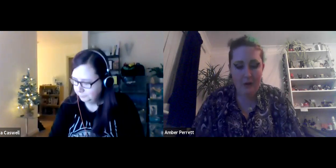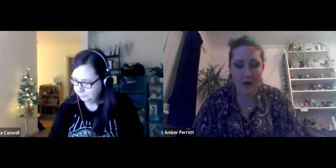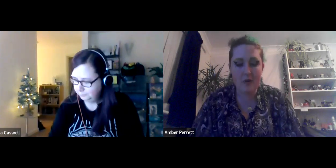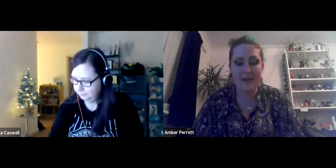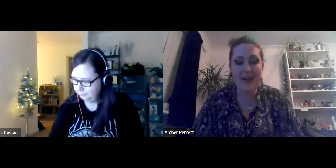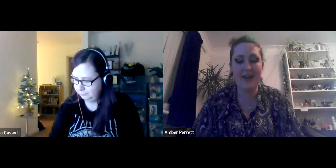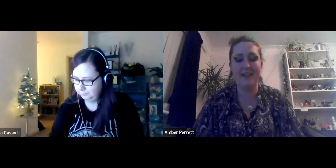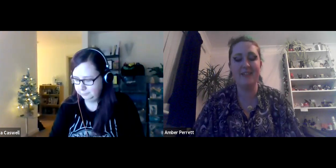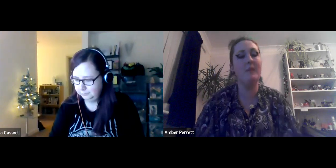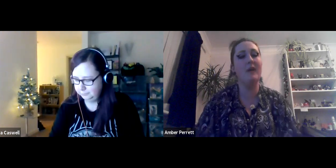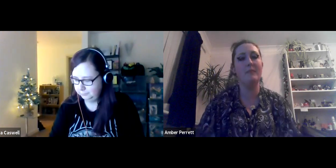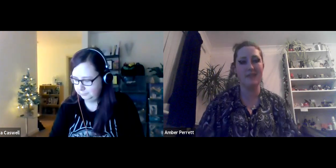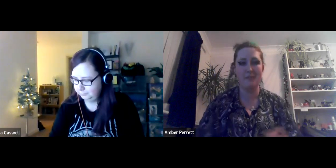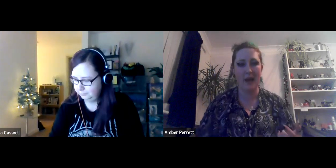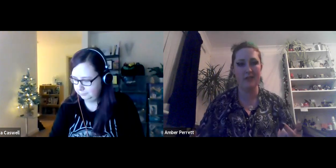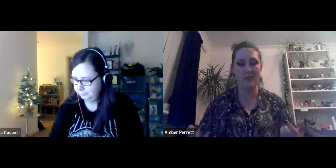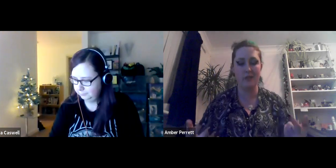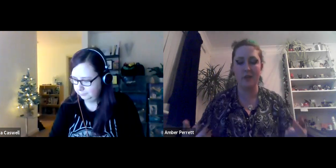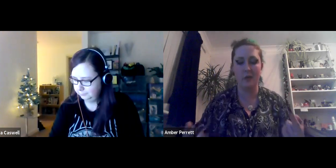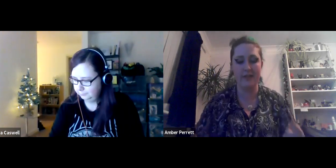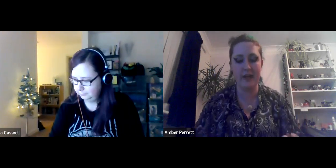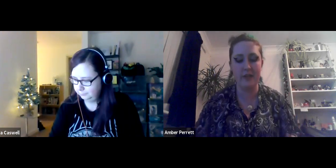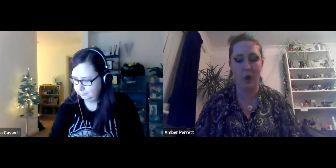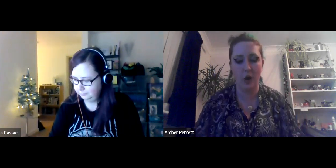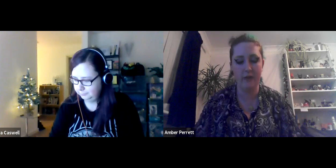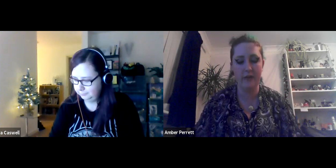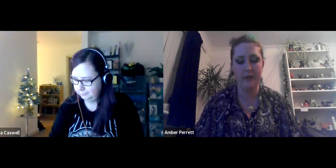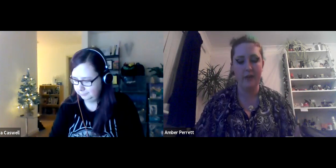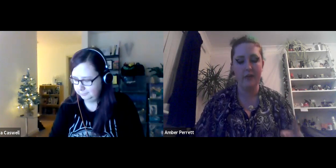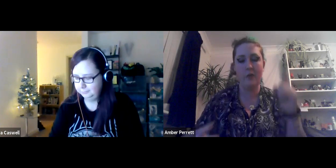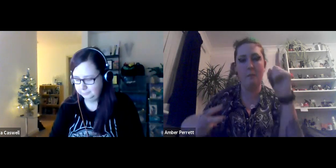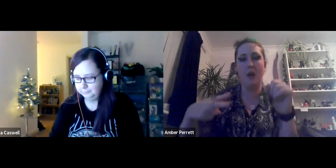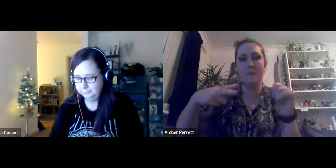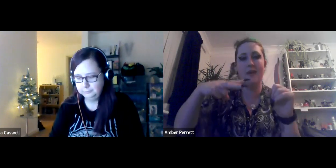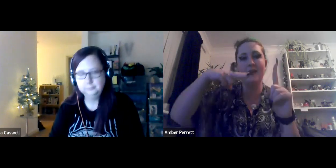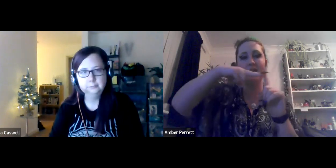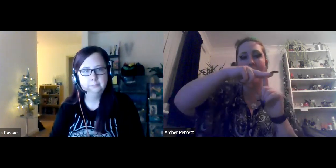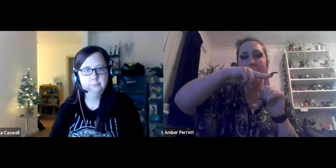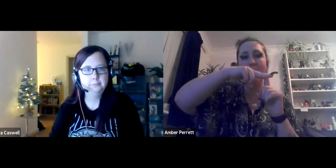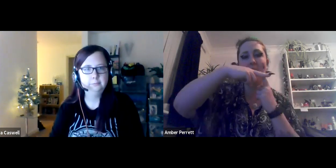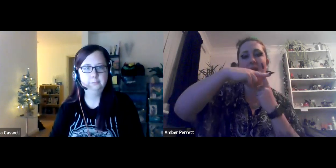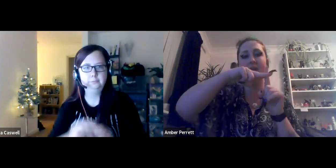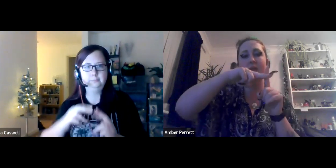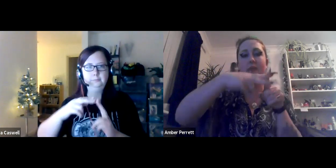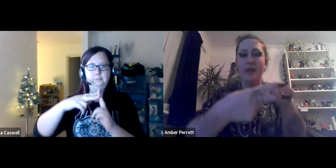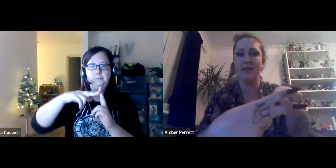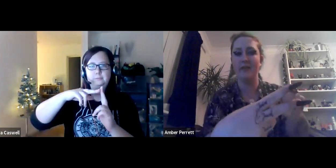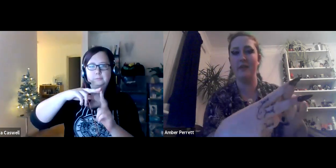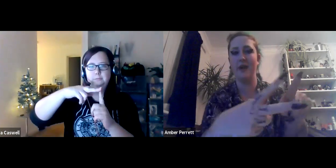Plumber and mechanic are similar, but it depends on the orientation of it. So plumber is up and so you grab